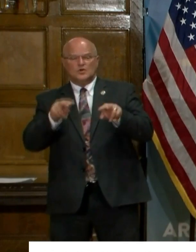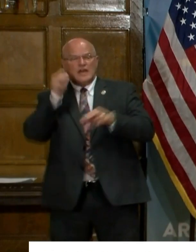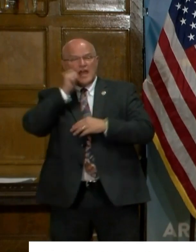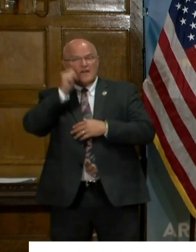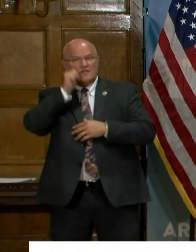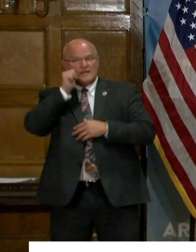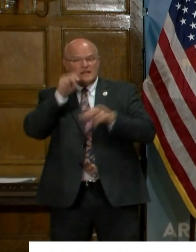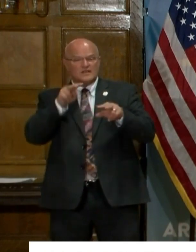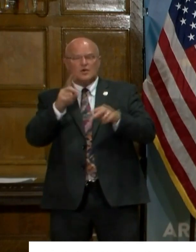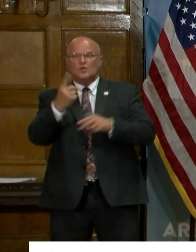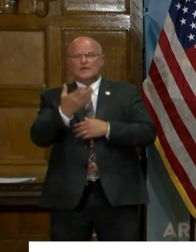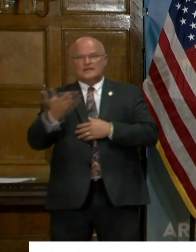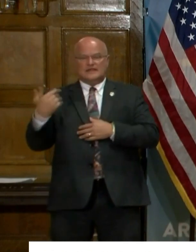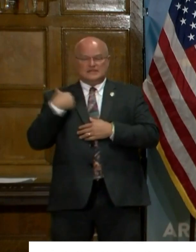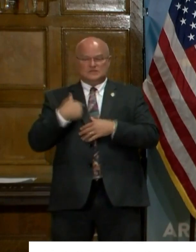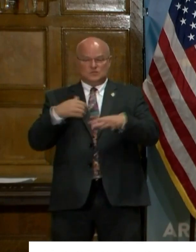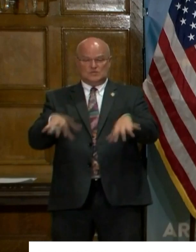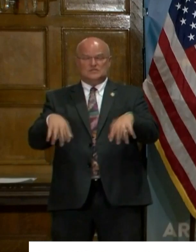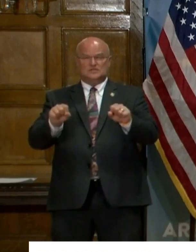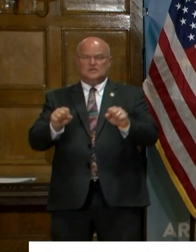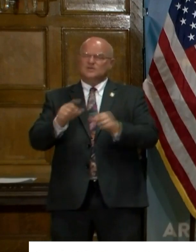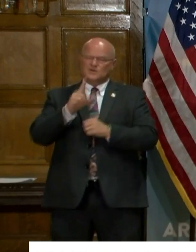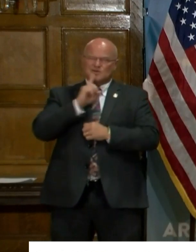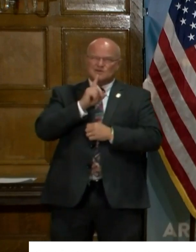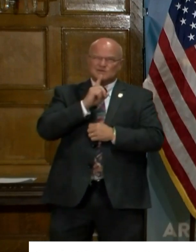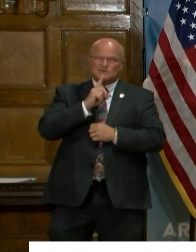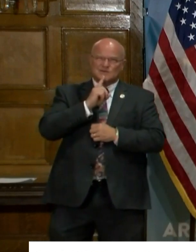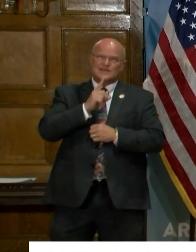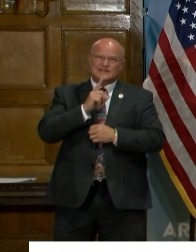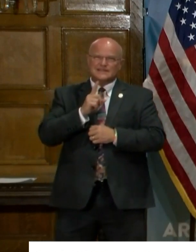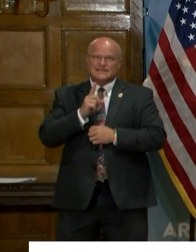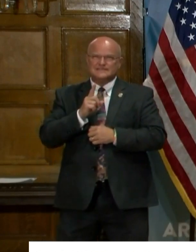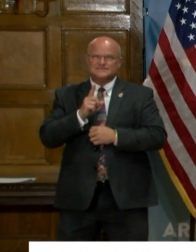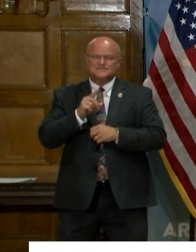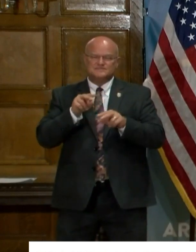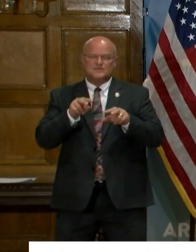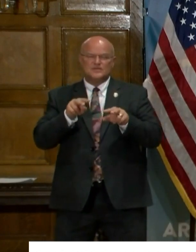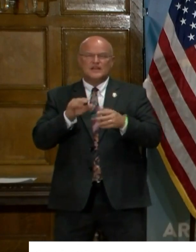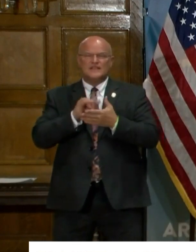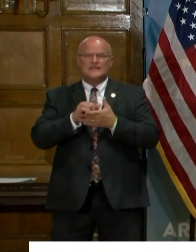every day. One of the steps we took, which really partly